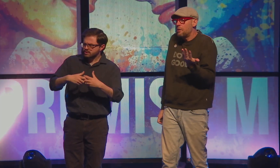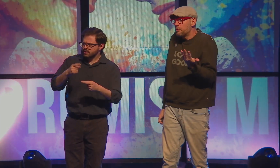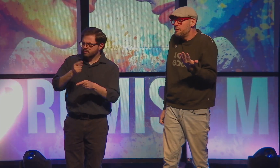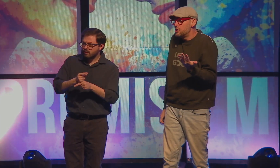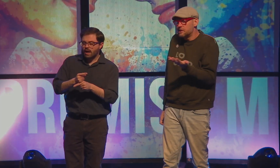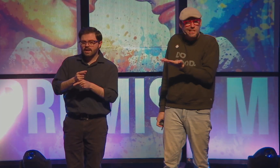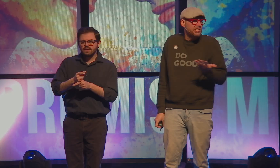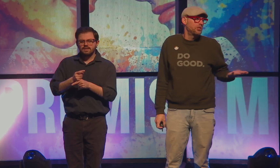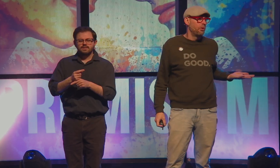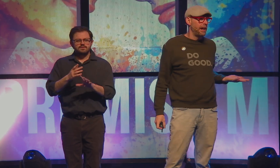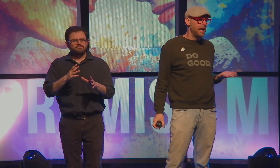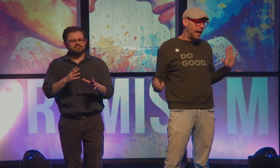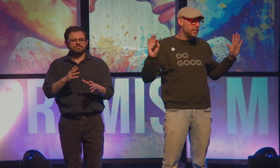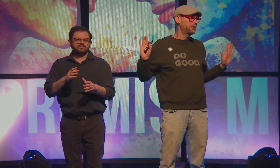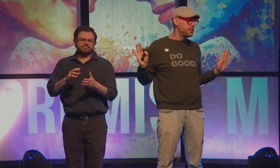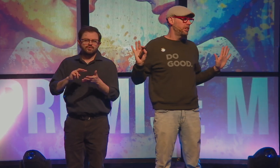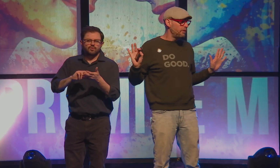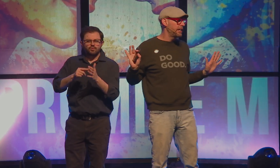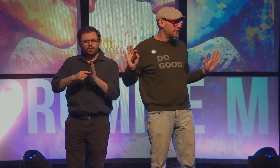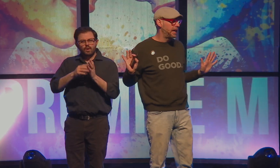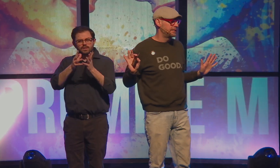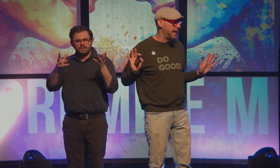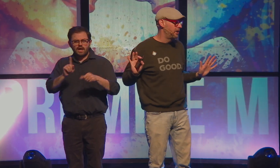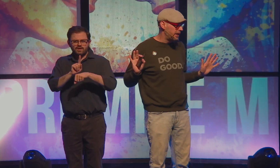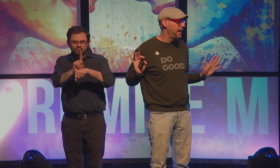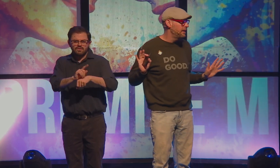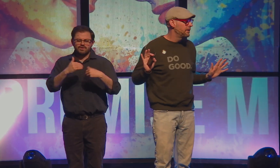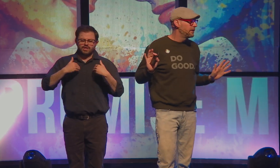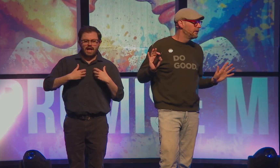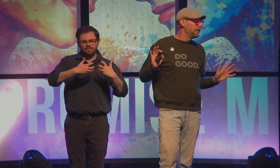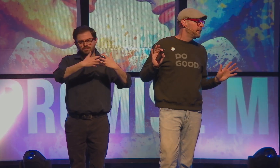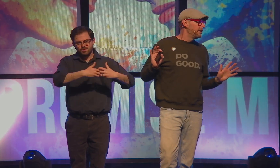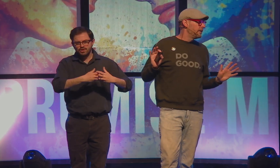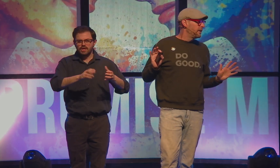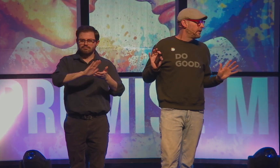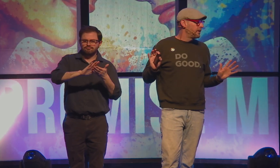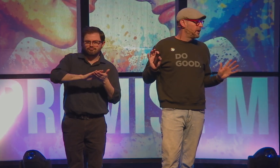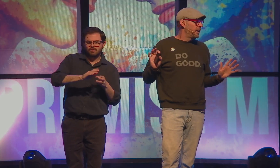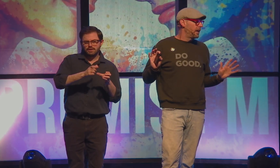There's a lot of privileges in this story. I just want you to recognize that, okay?